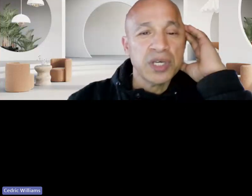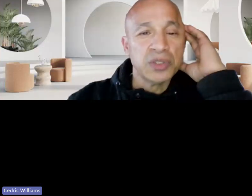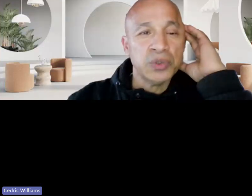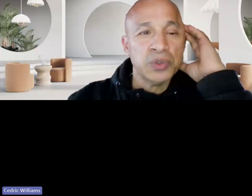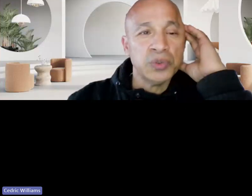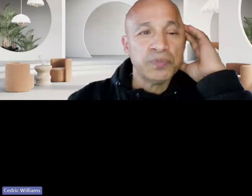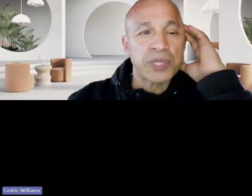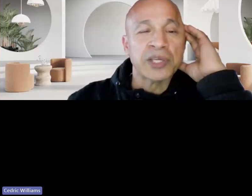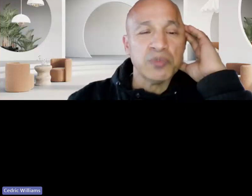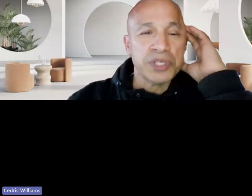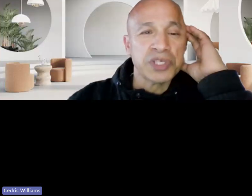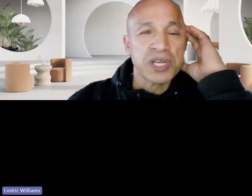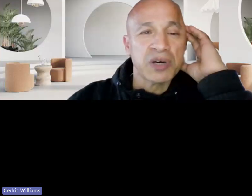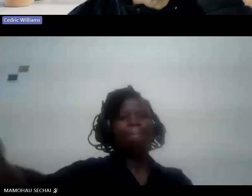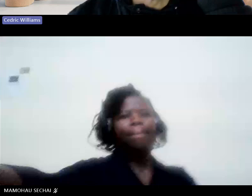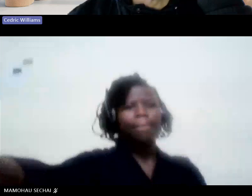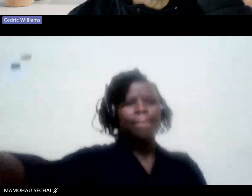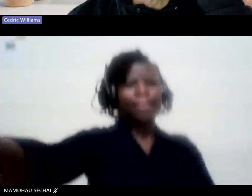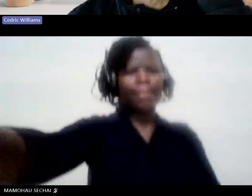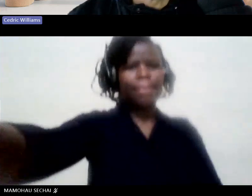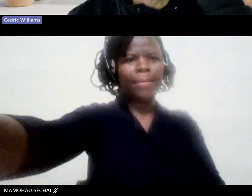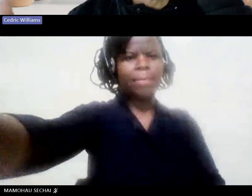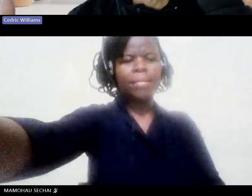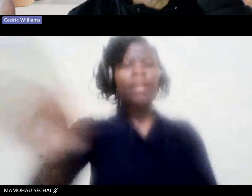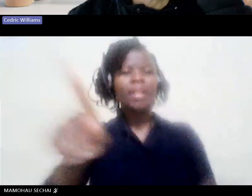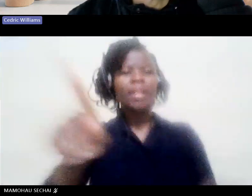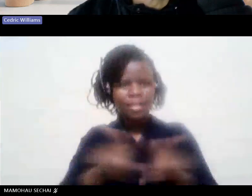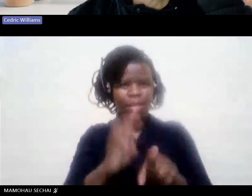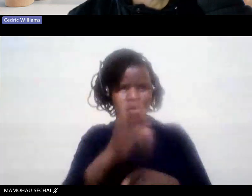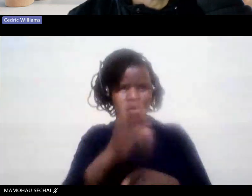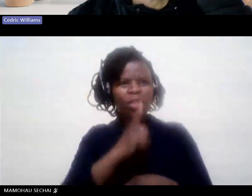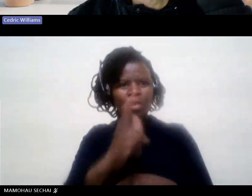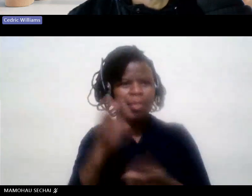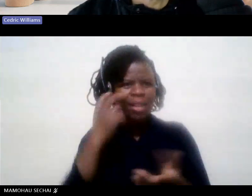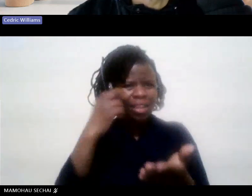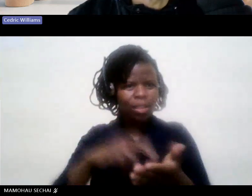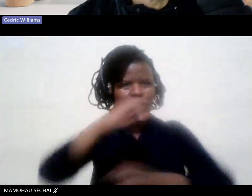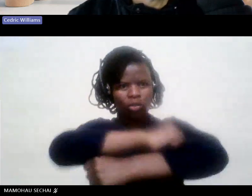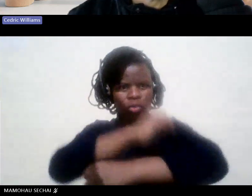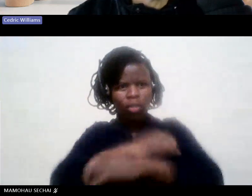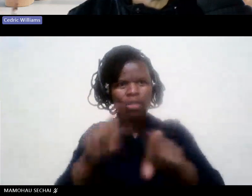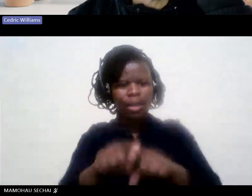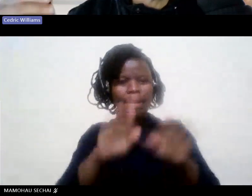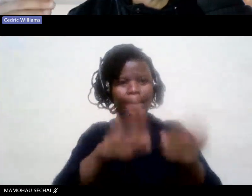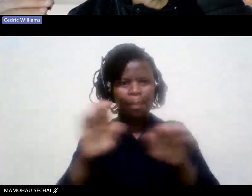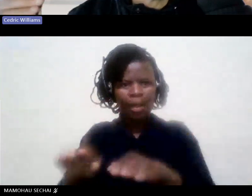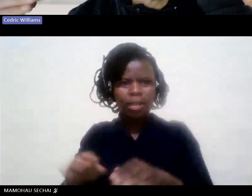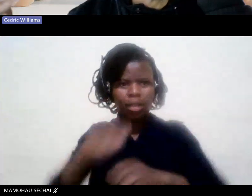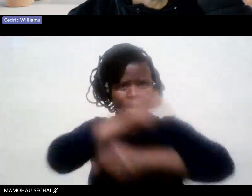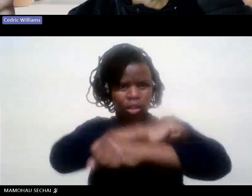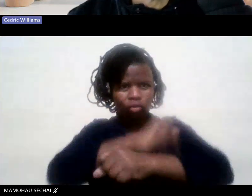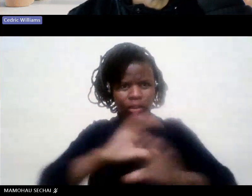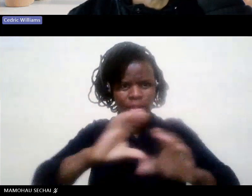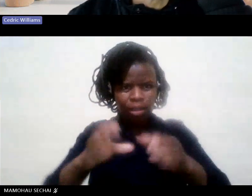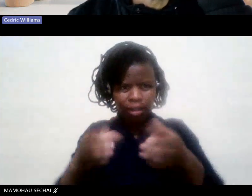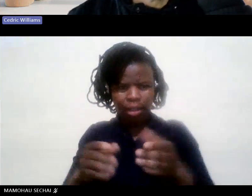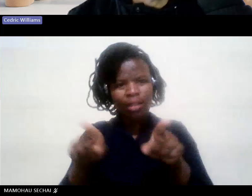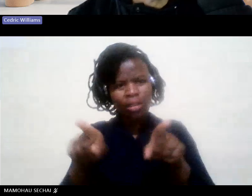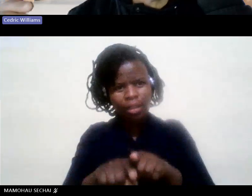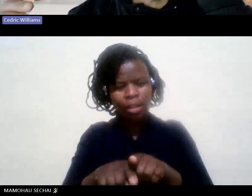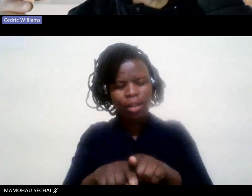student. To, like you mentioned now, the placing of the student in the class. Will the student require